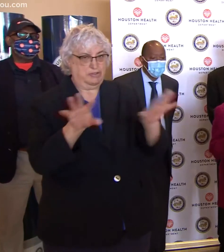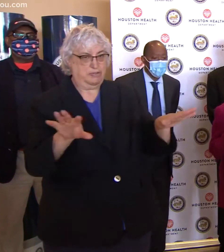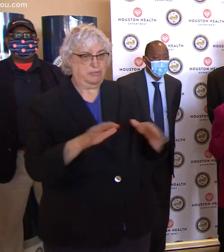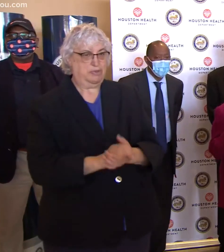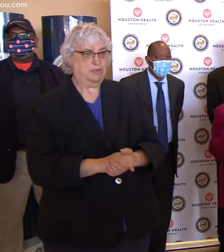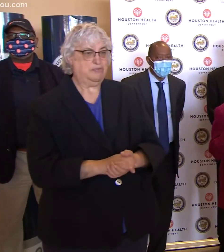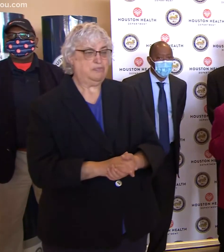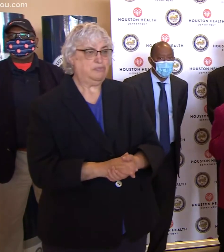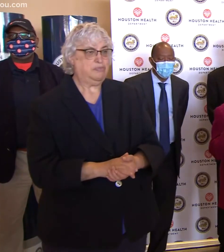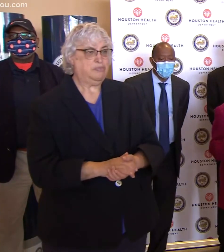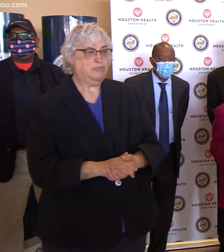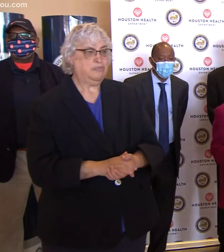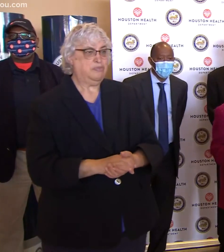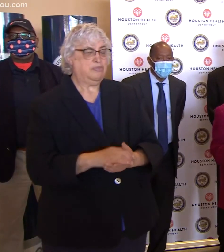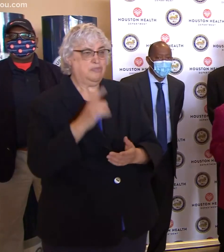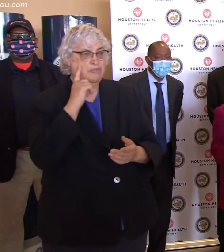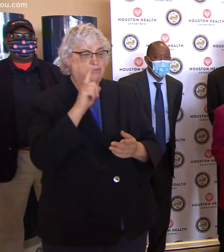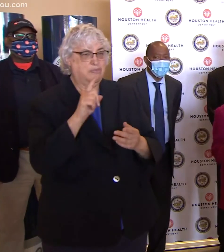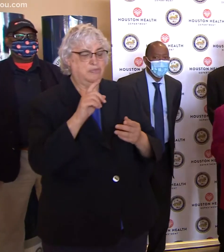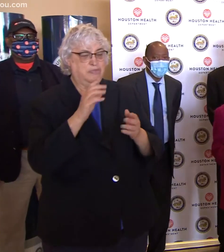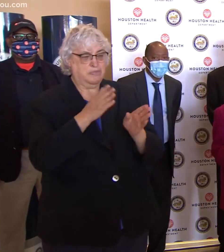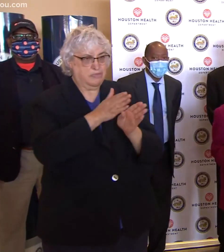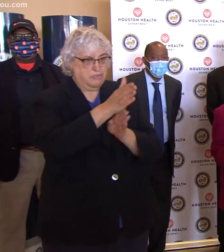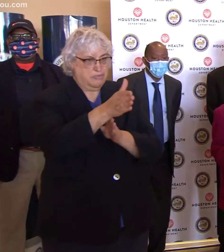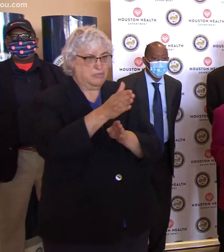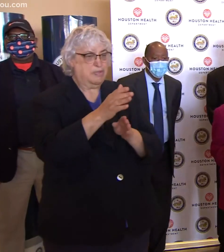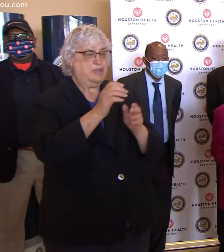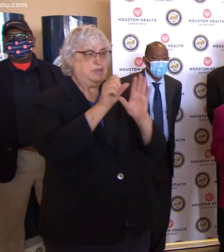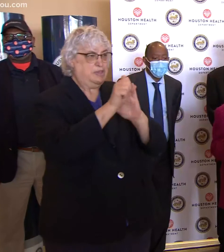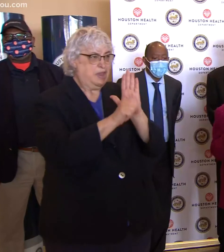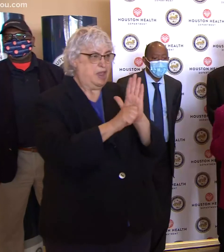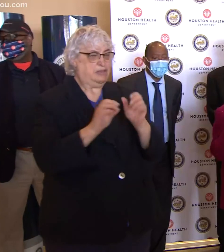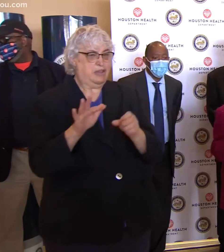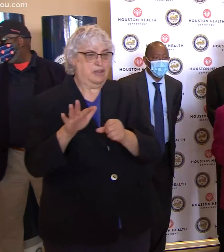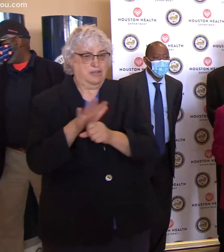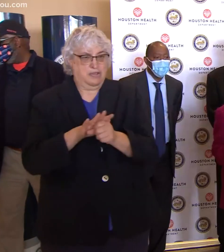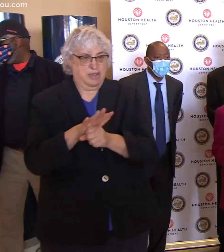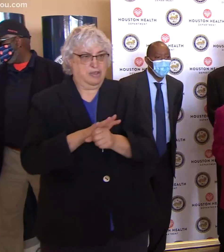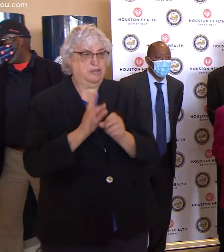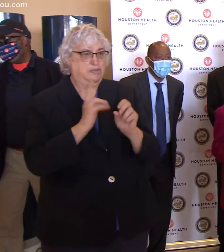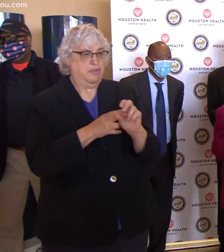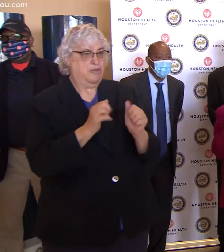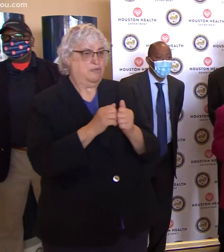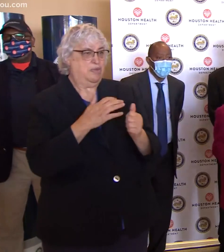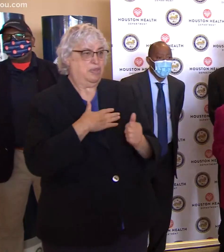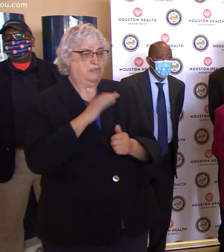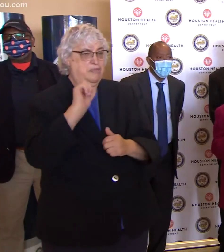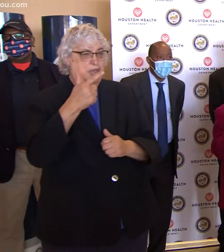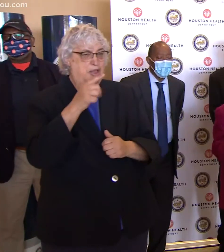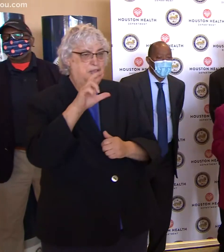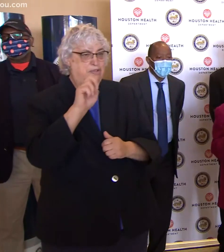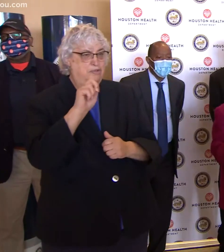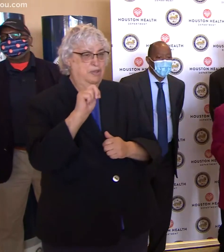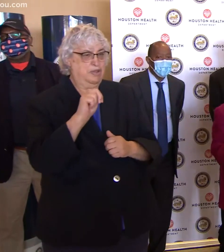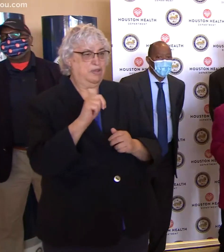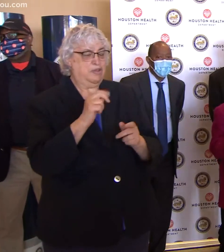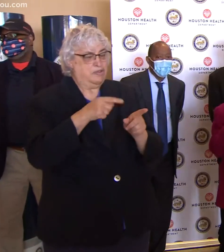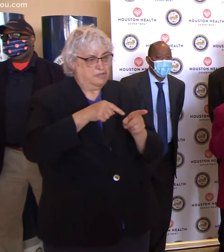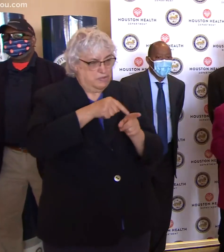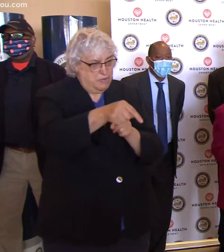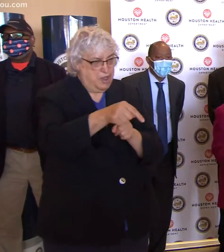distribution. They will be in direct grants for states and localities, And I'll join with my colleague. We want to fight for direct